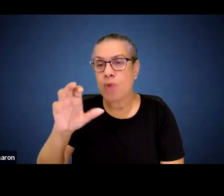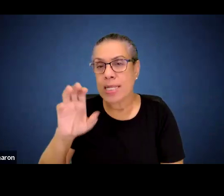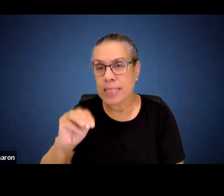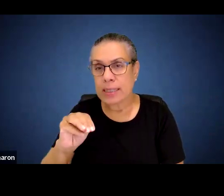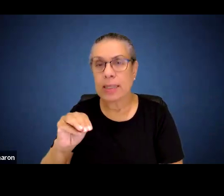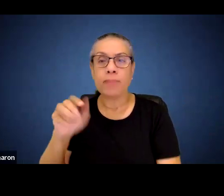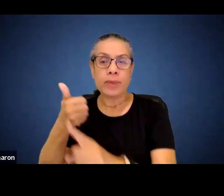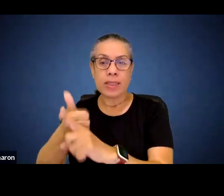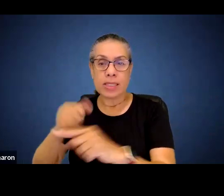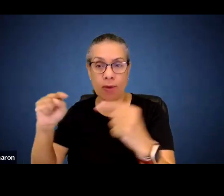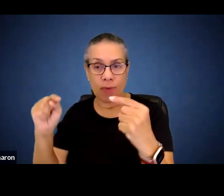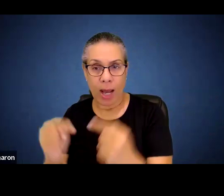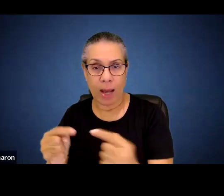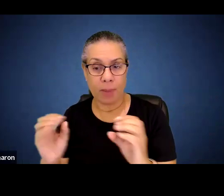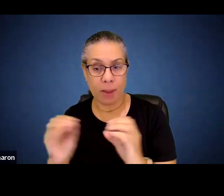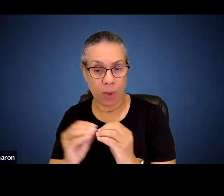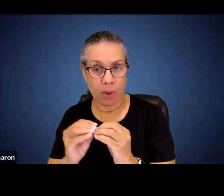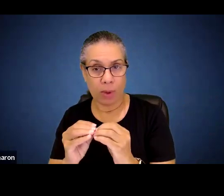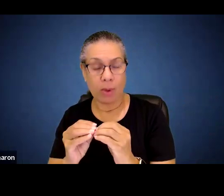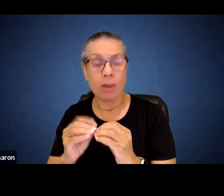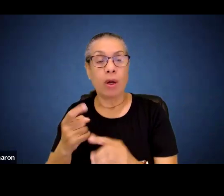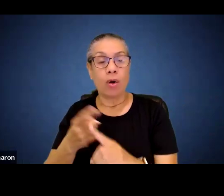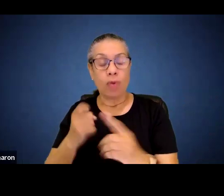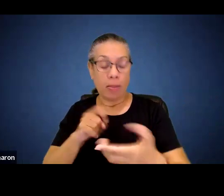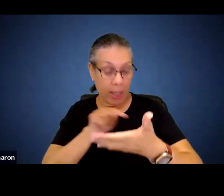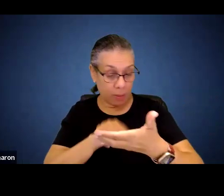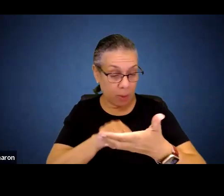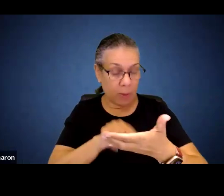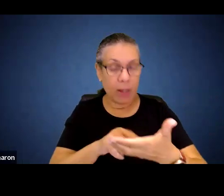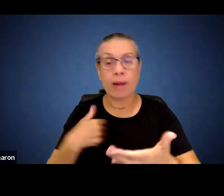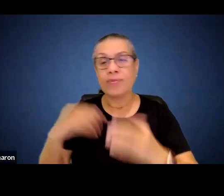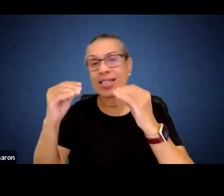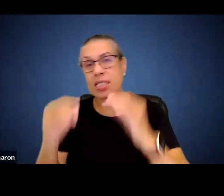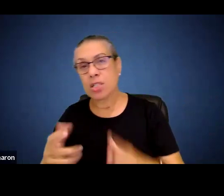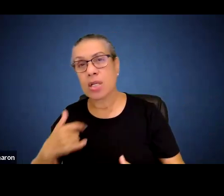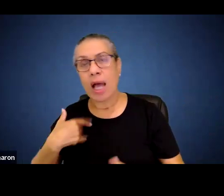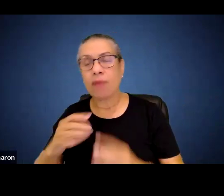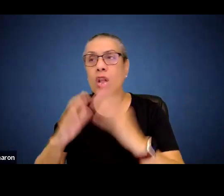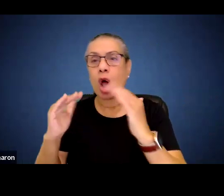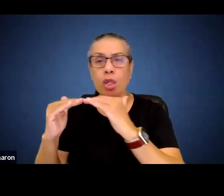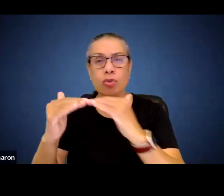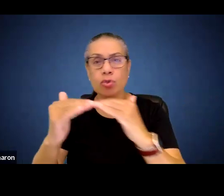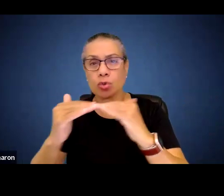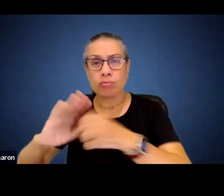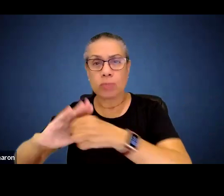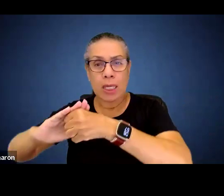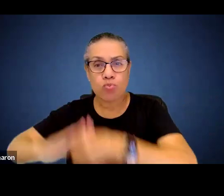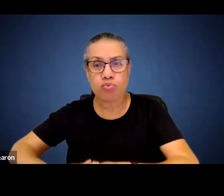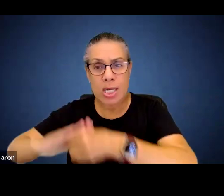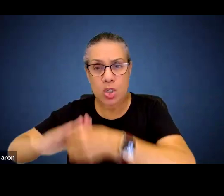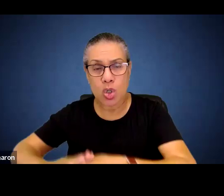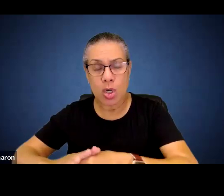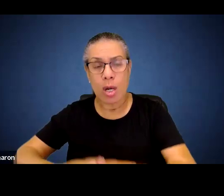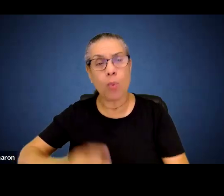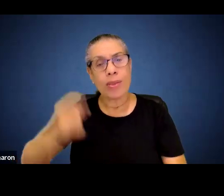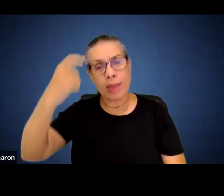and cyberbullying. According to the author of Behind Their Screens, adolescents are especially susceptible to the social pressures of social media due to the period of development their brains are